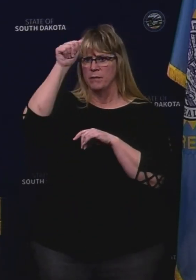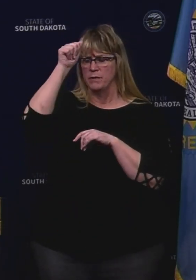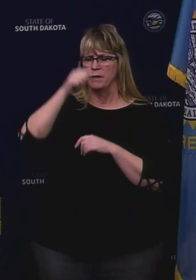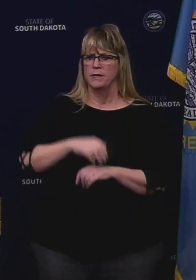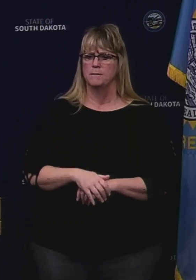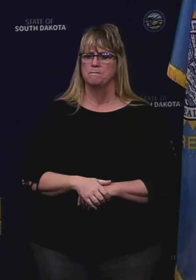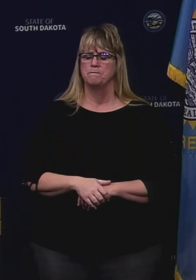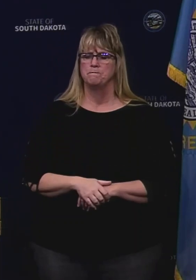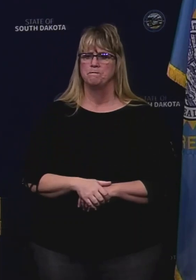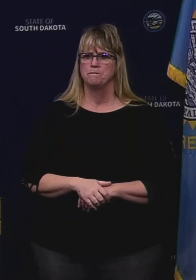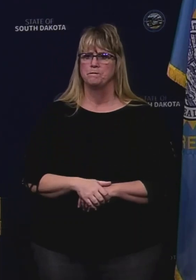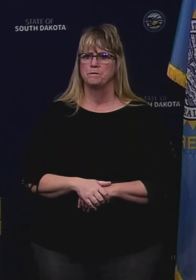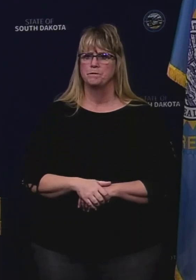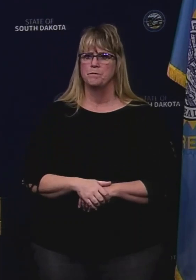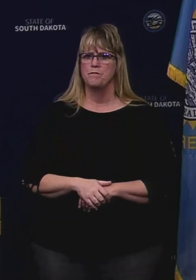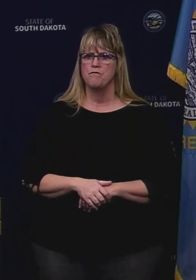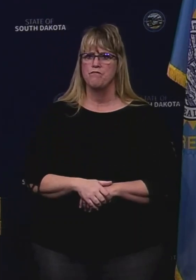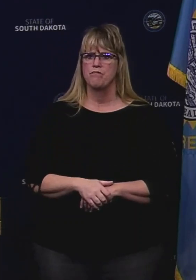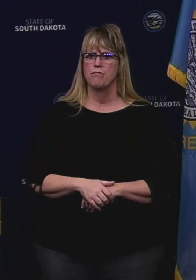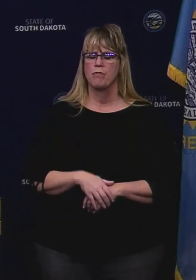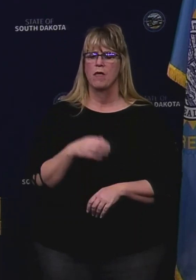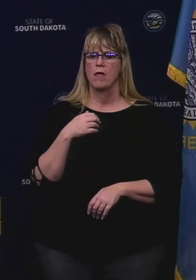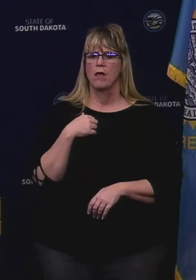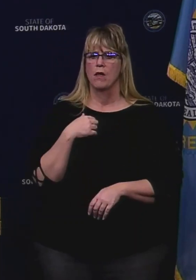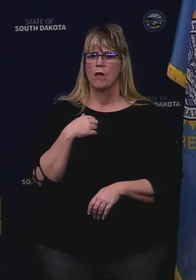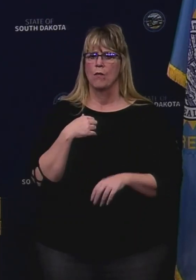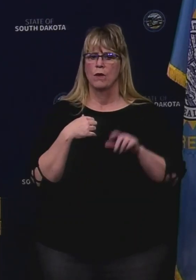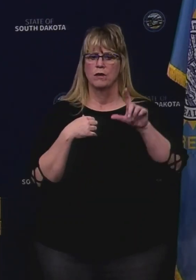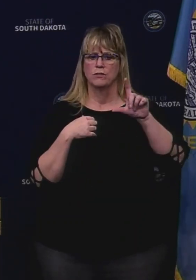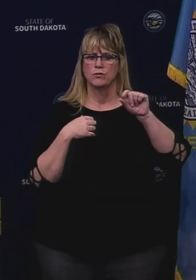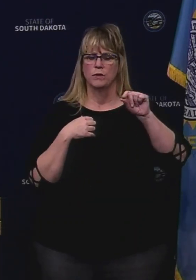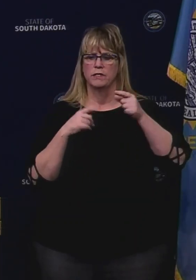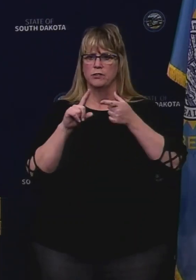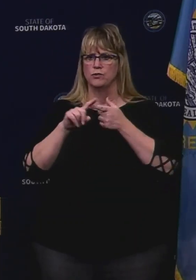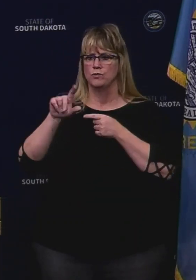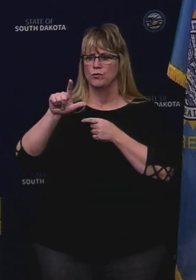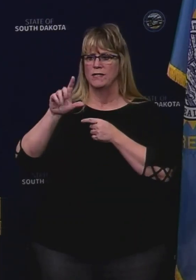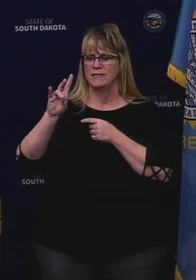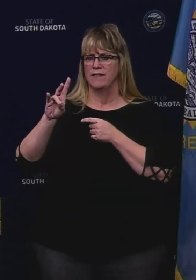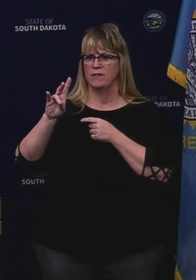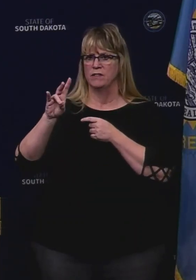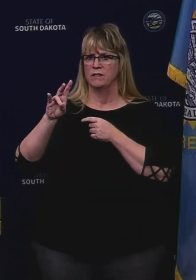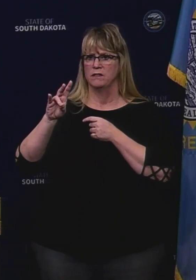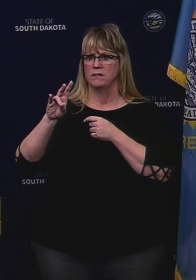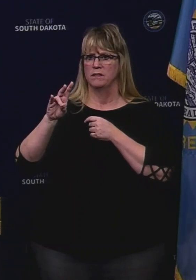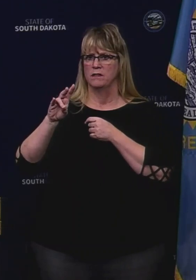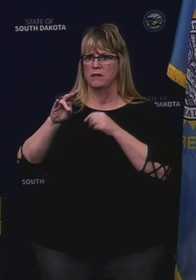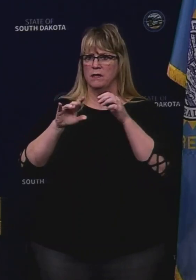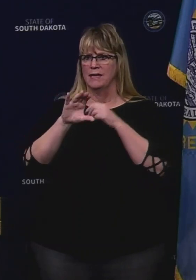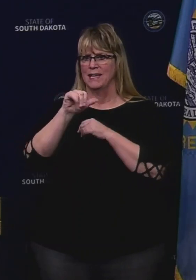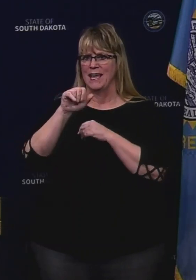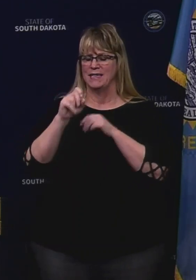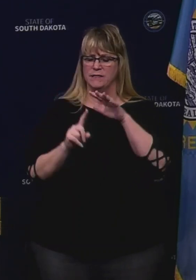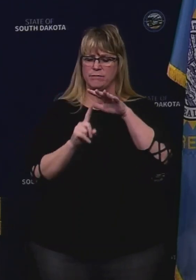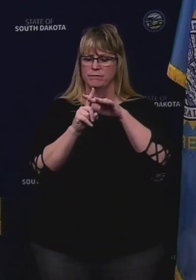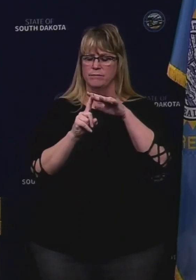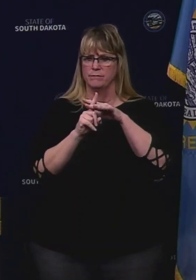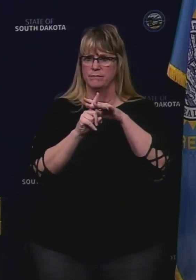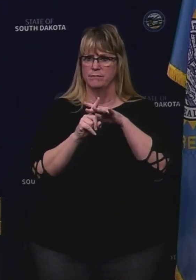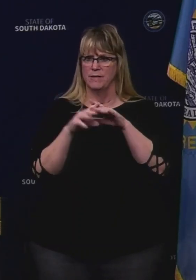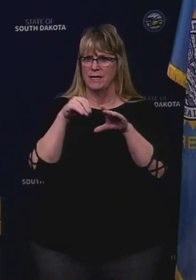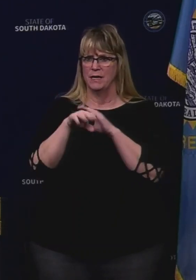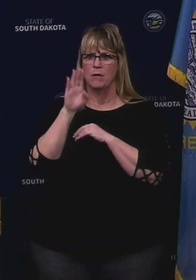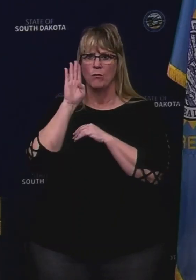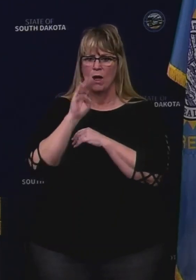Up in Brown County, we went from 20 to 27 cases after a couple of days without any. Can you